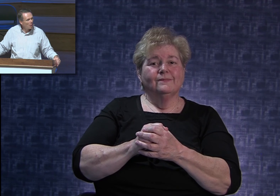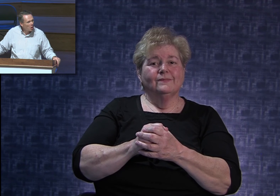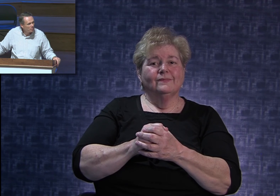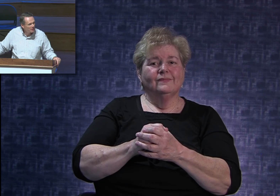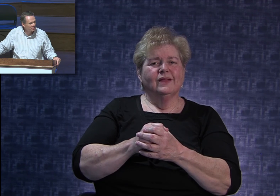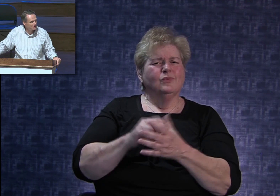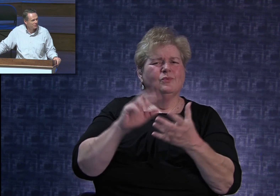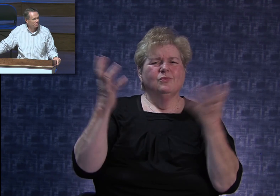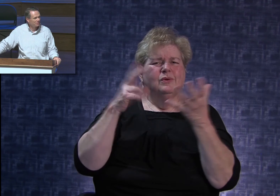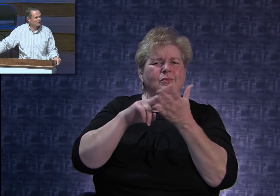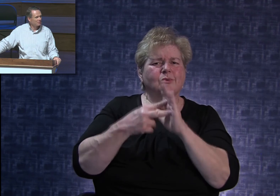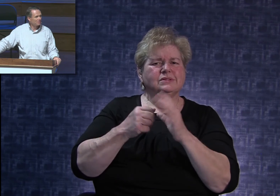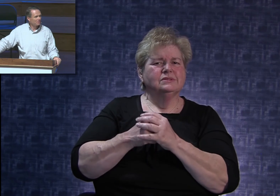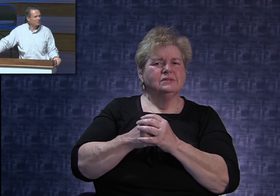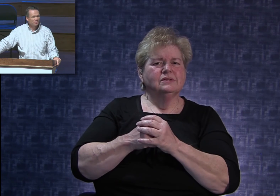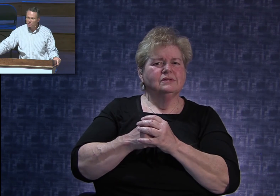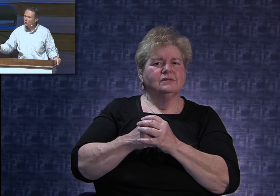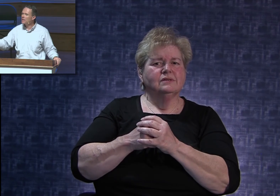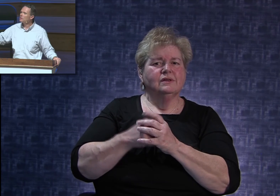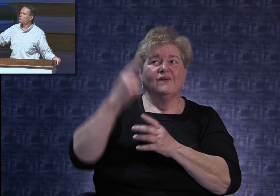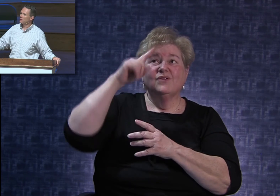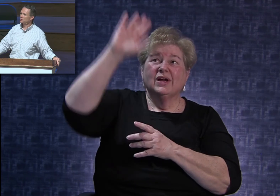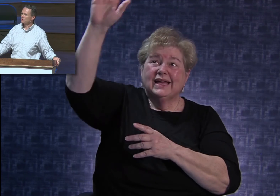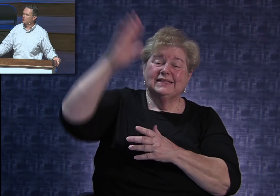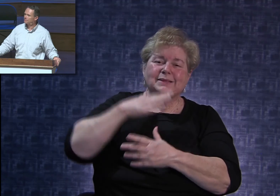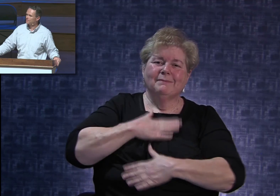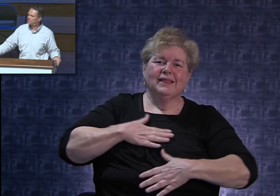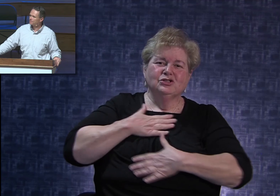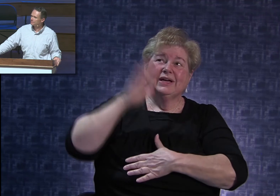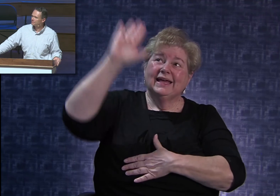For what purpose? To do His good pleasure.